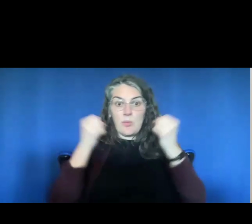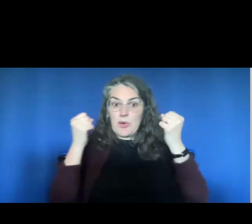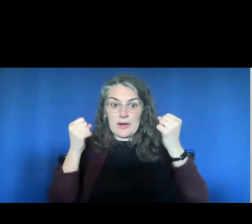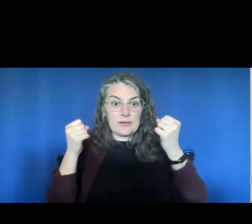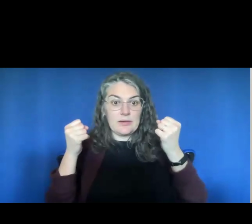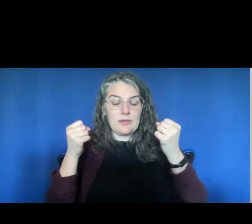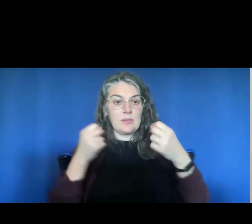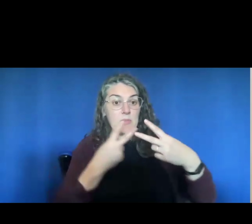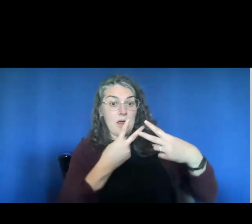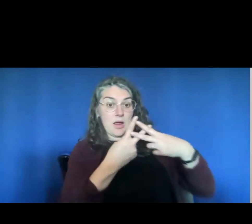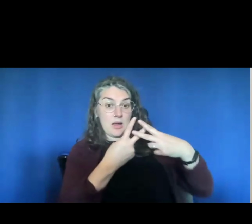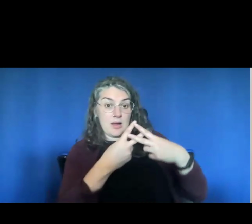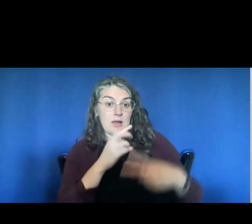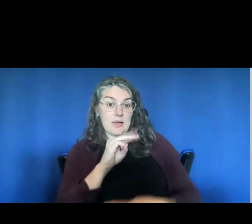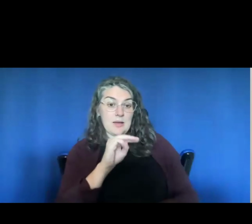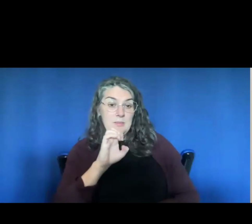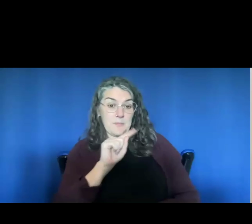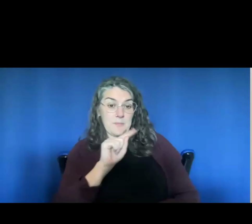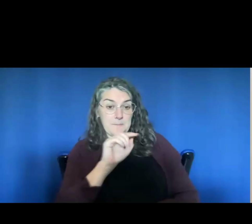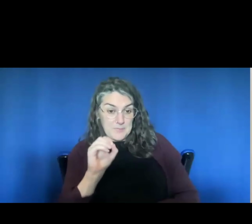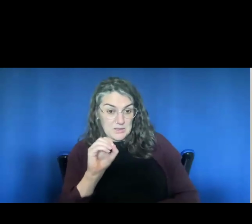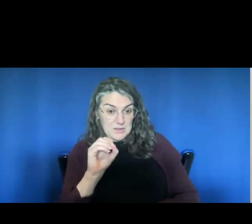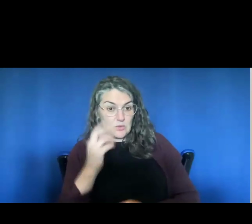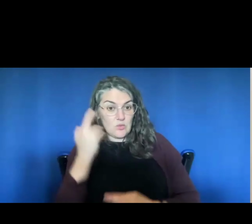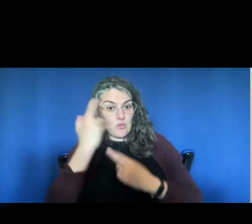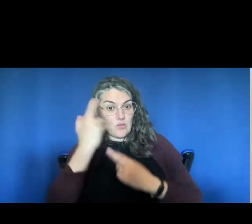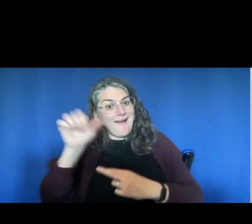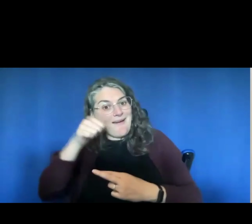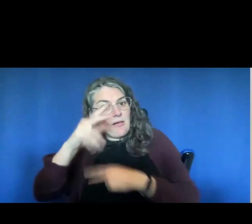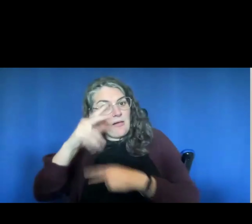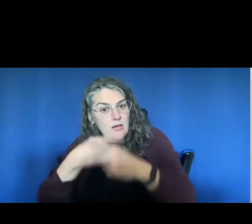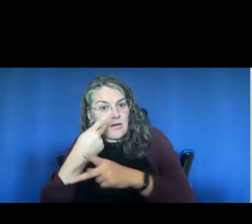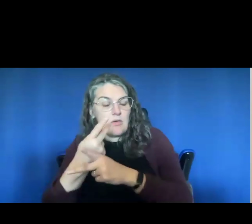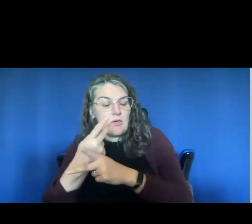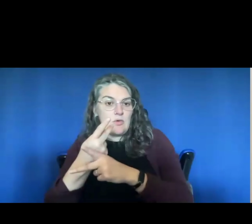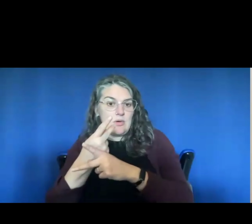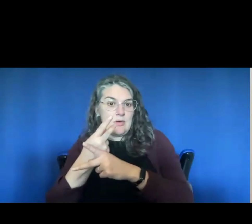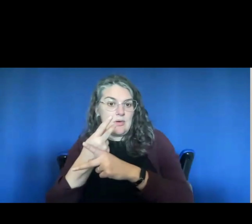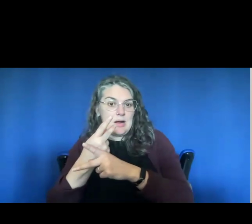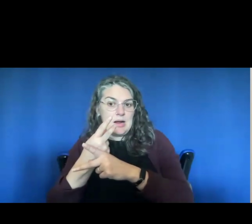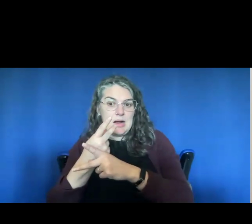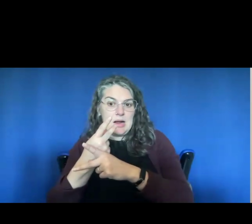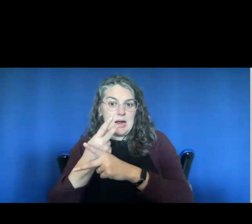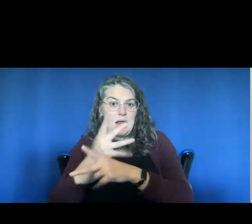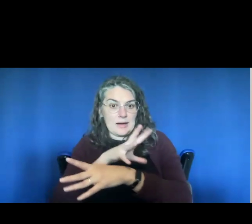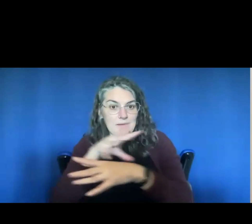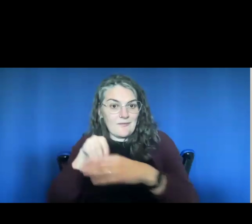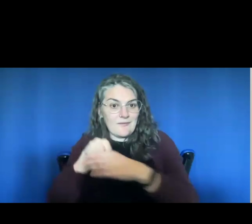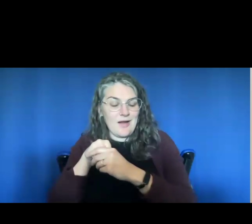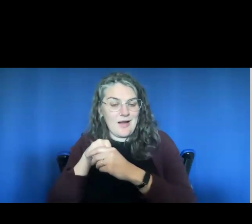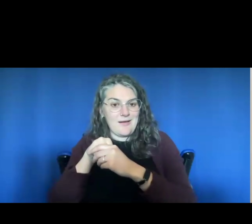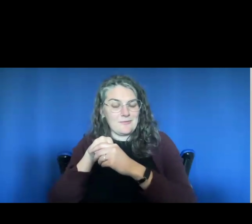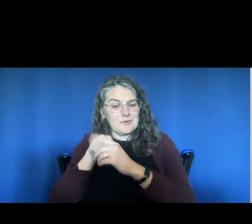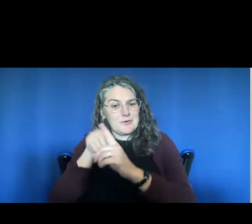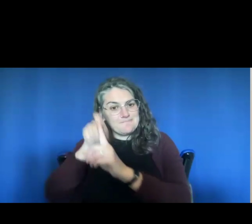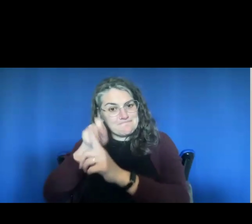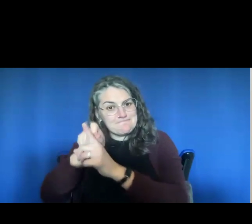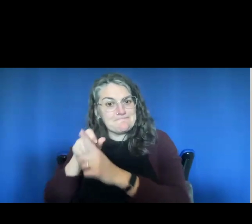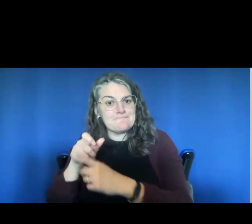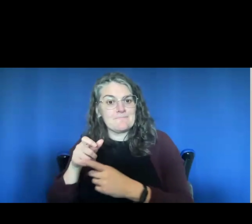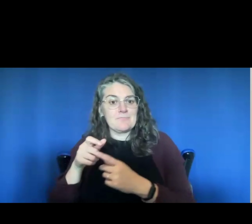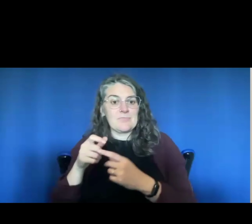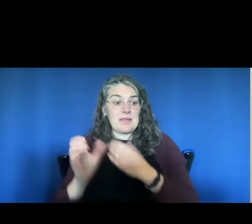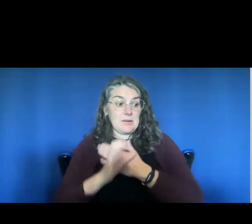Me Too movement added other ways assault happens: an unwanted touch, an inappropriate grab, a forced